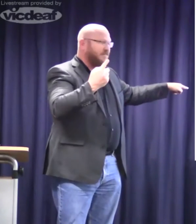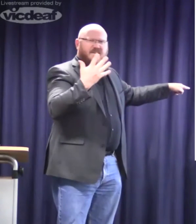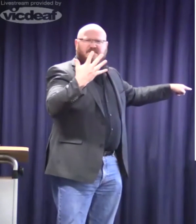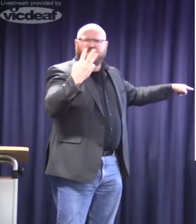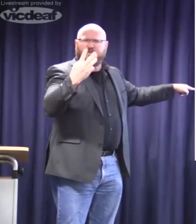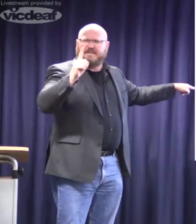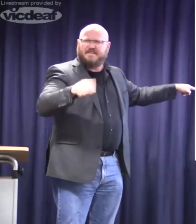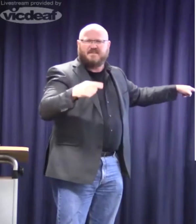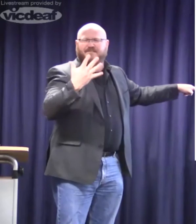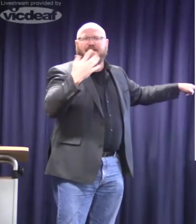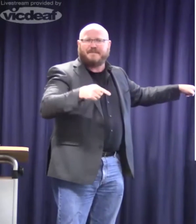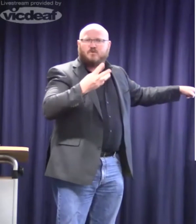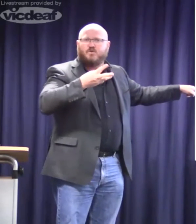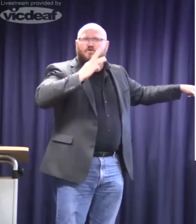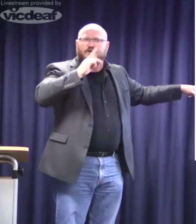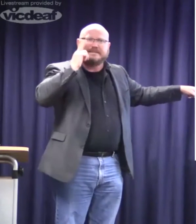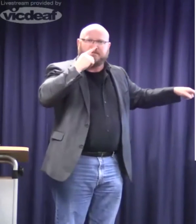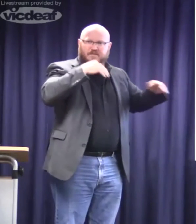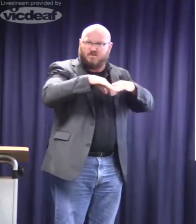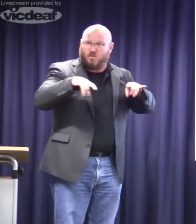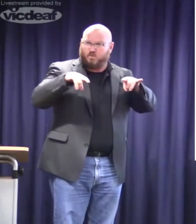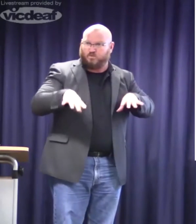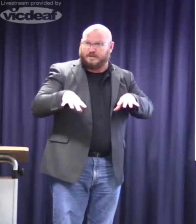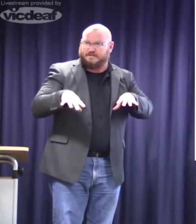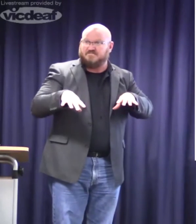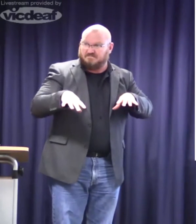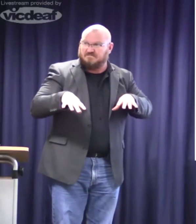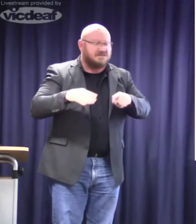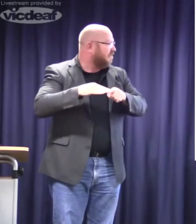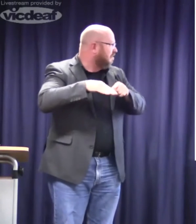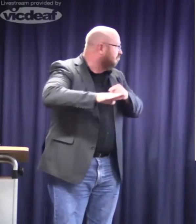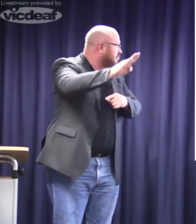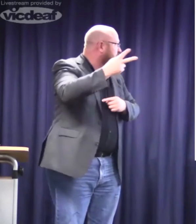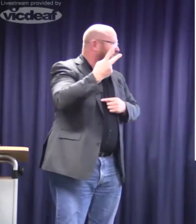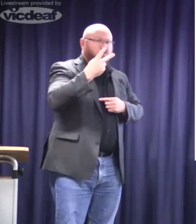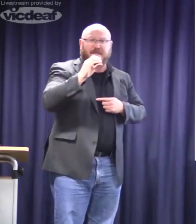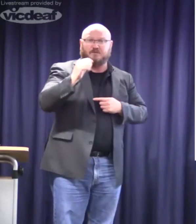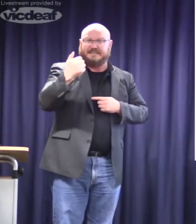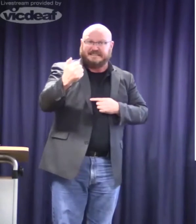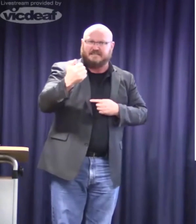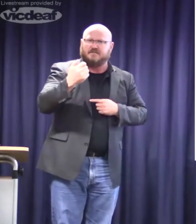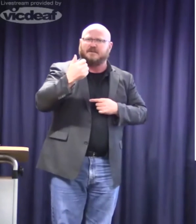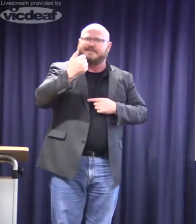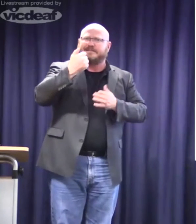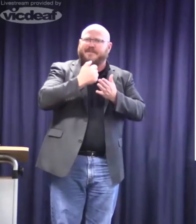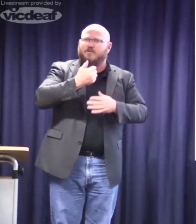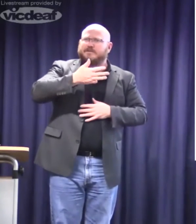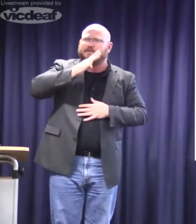I referred to census data to work out how many signing deaf people there are in Australia.